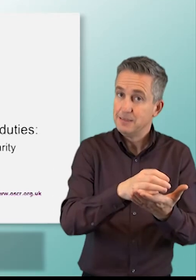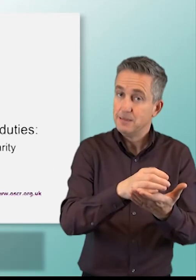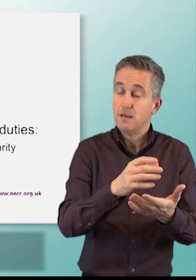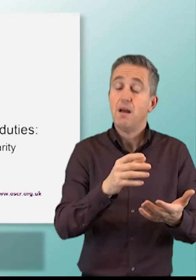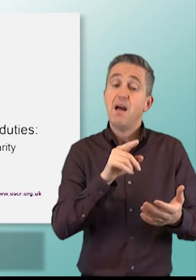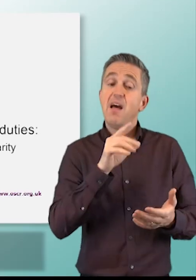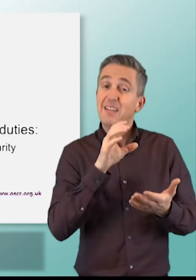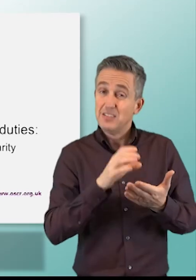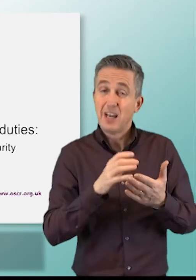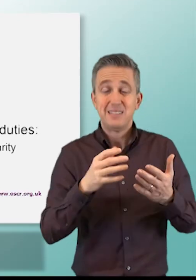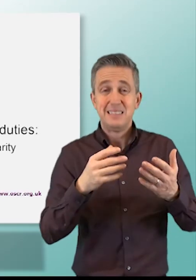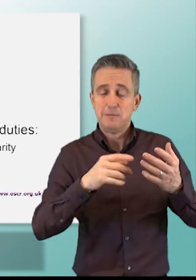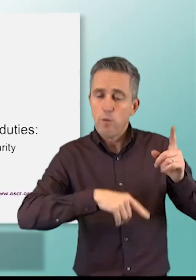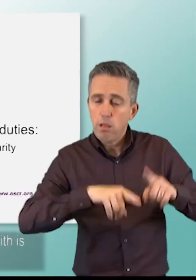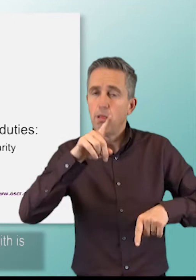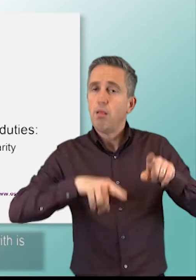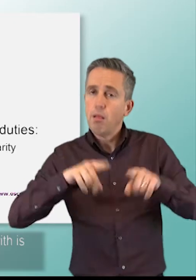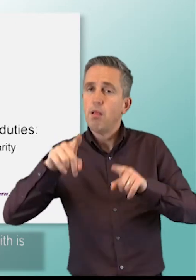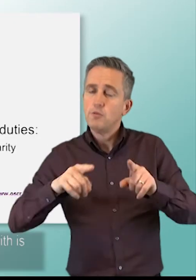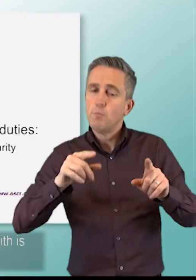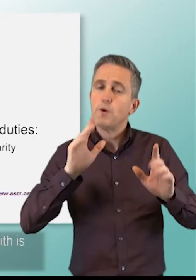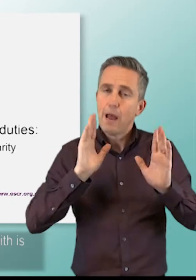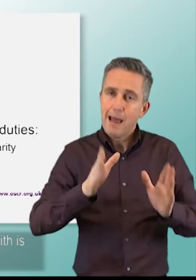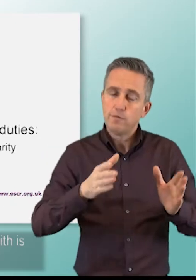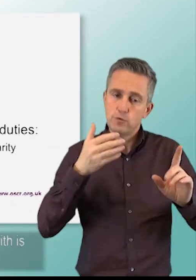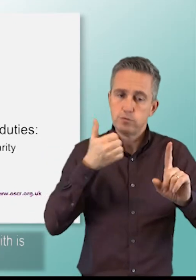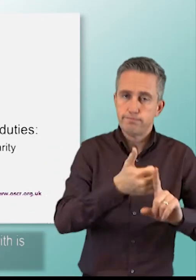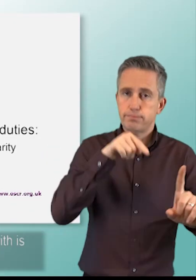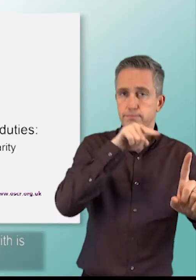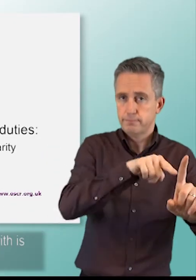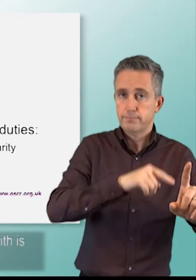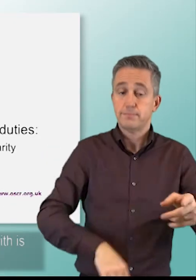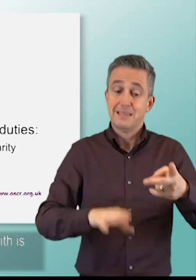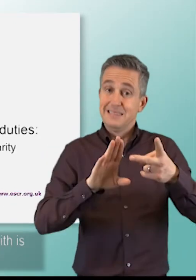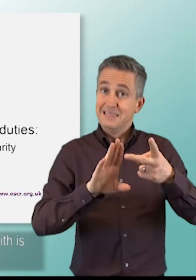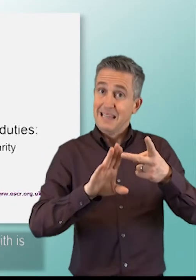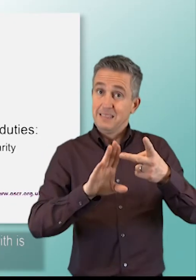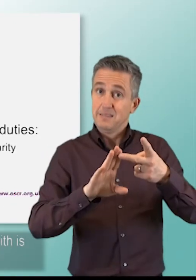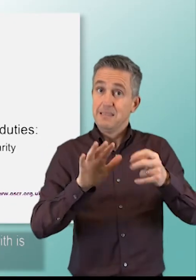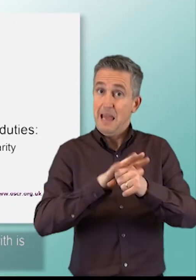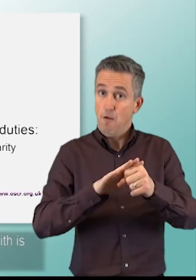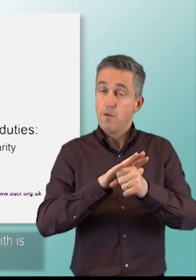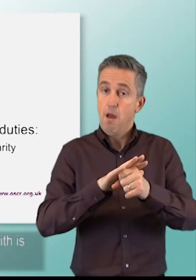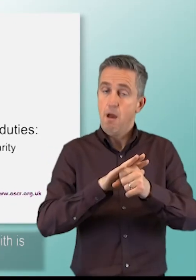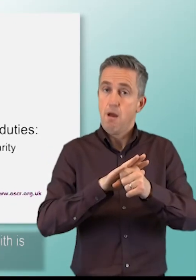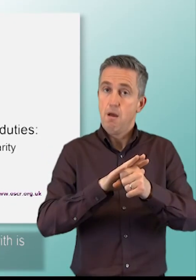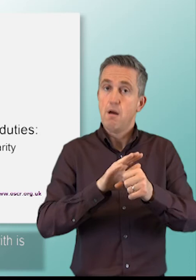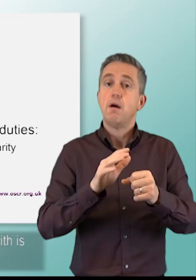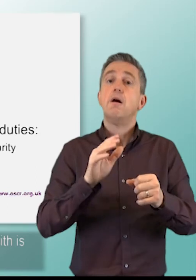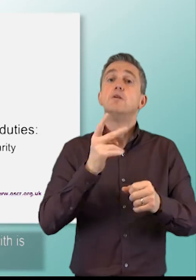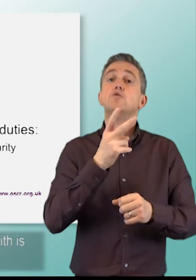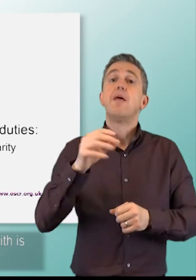needs. And of course, that can change from time to time. The second element that trustees have to comply with is specific